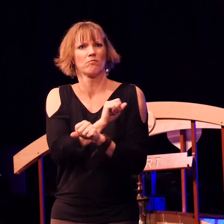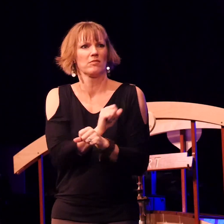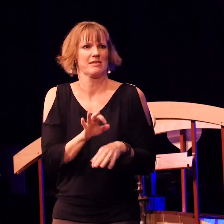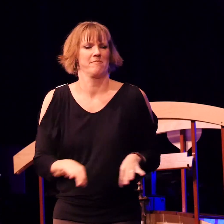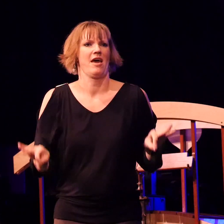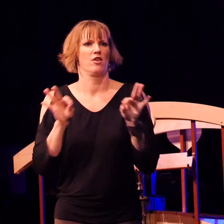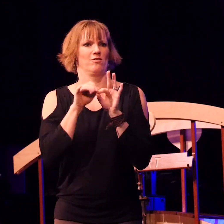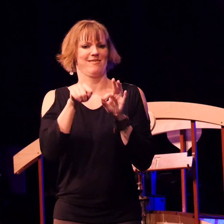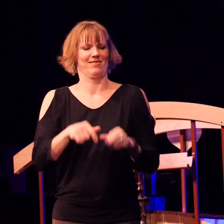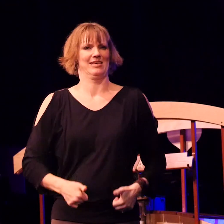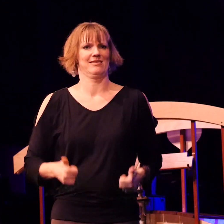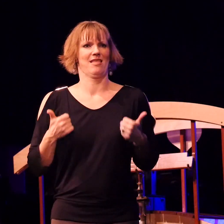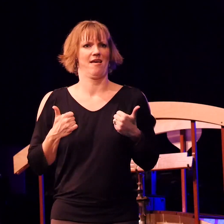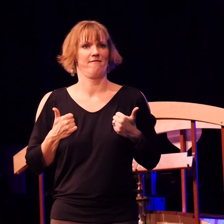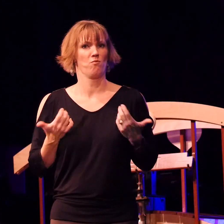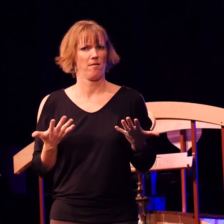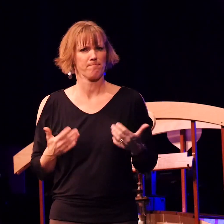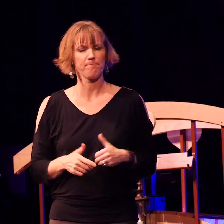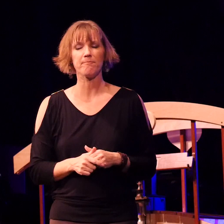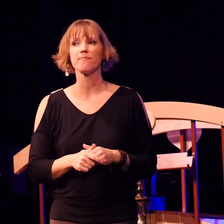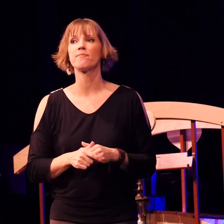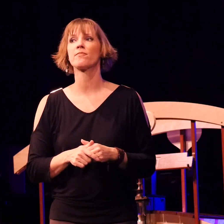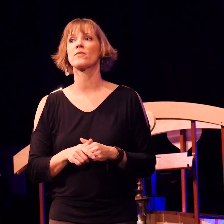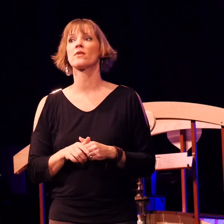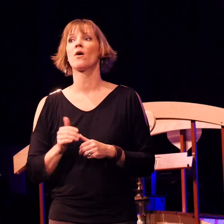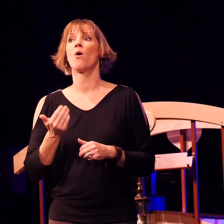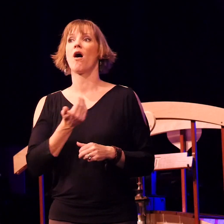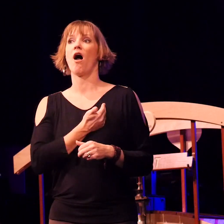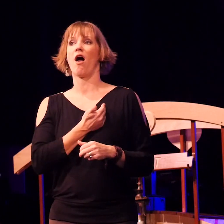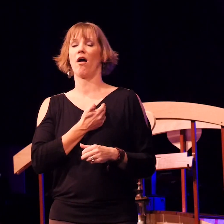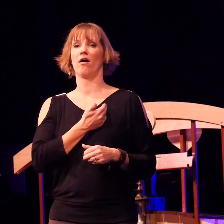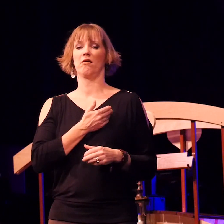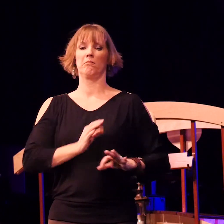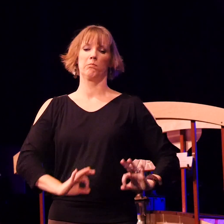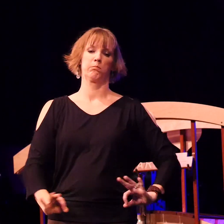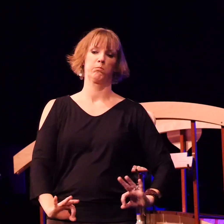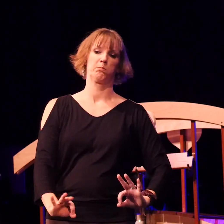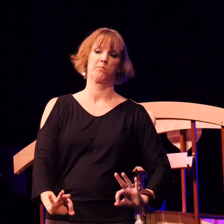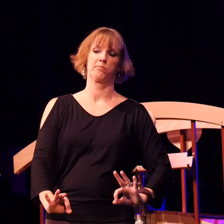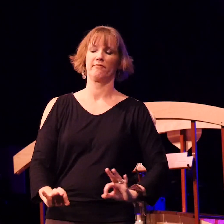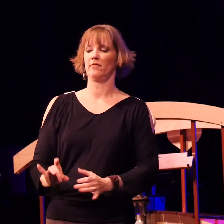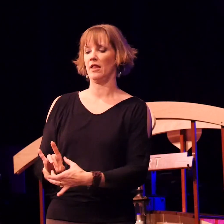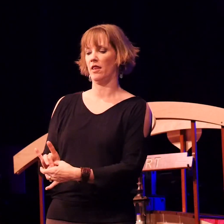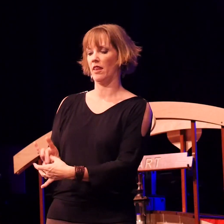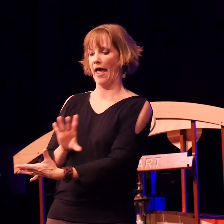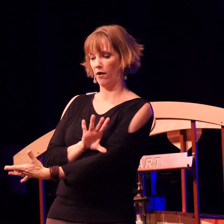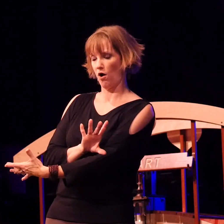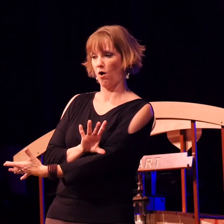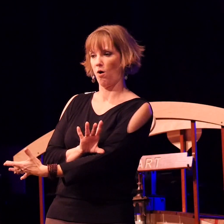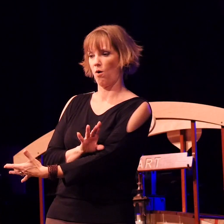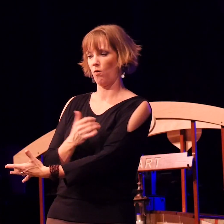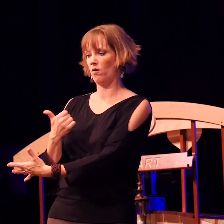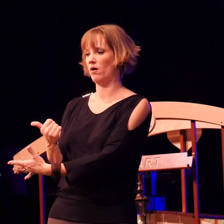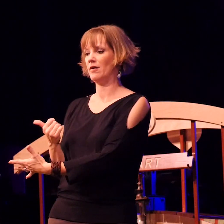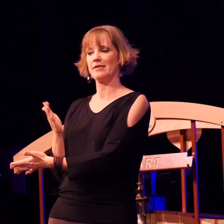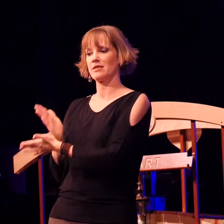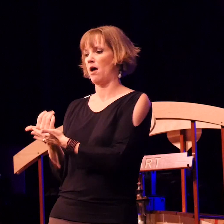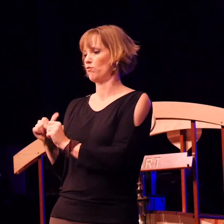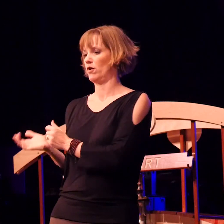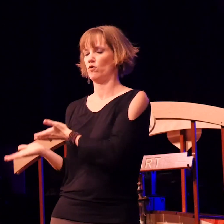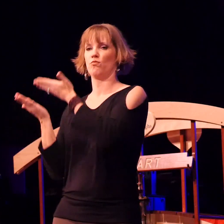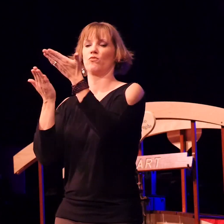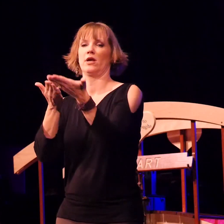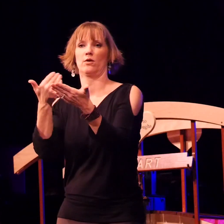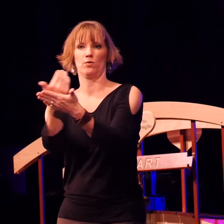life. And so we let go of the lesser that we're trying to take into the new and perched at this place to re-enter the